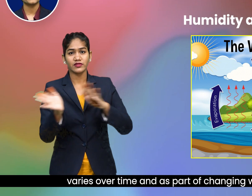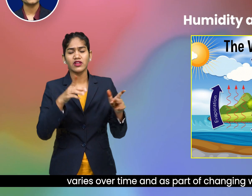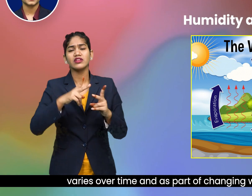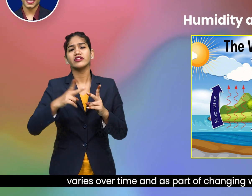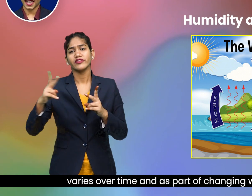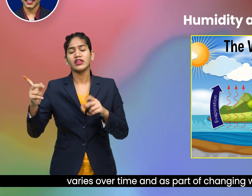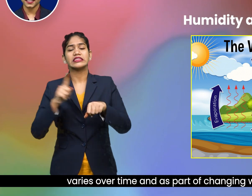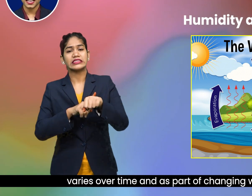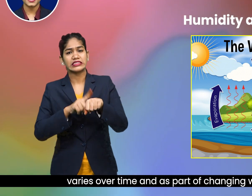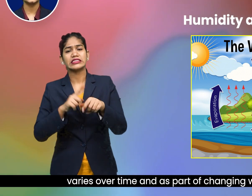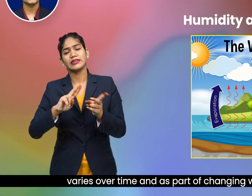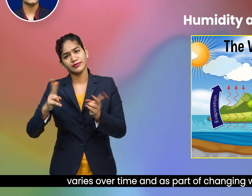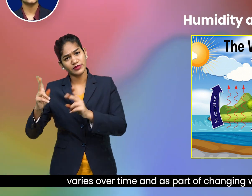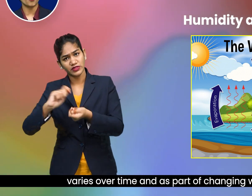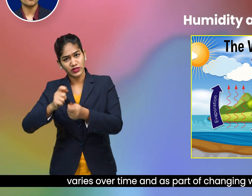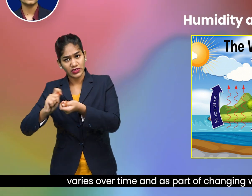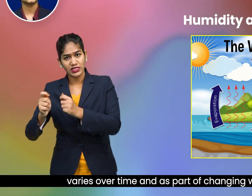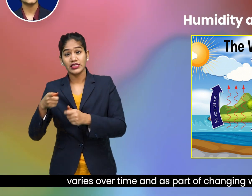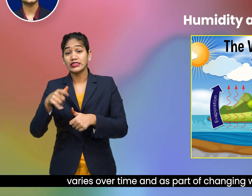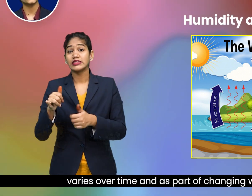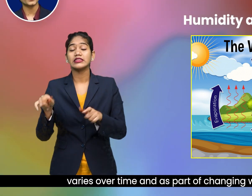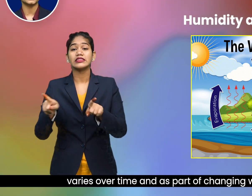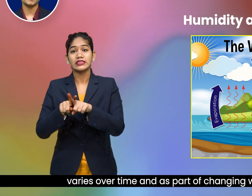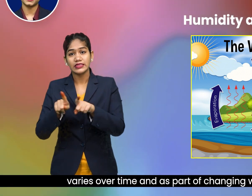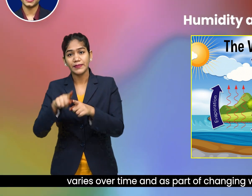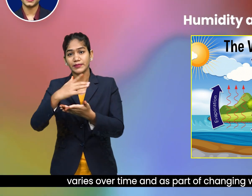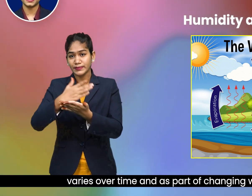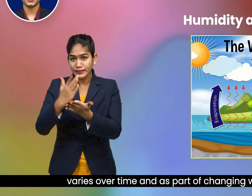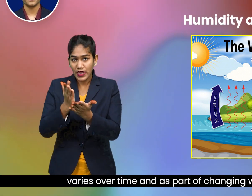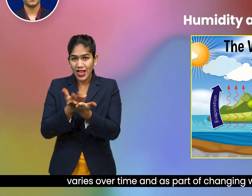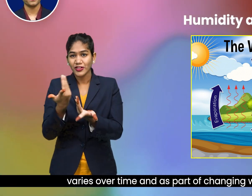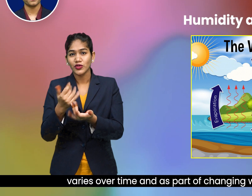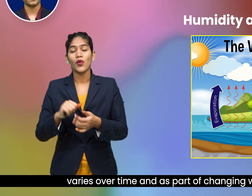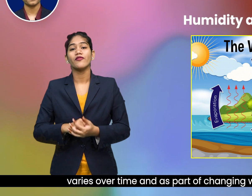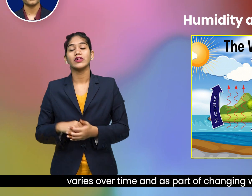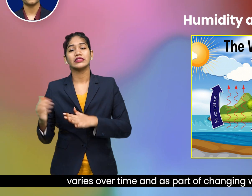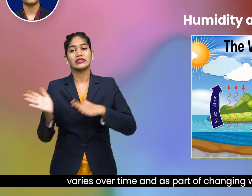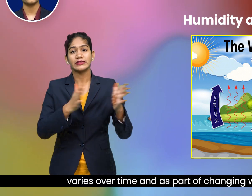time and as part of changing weather patterns.